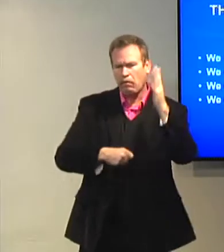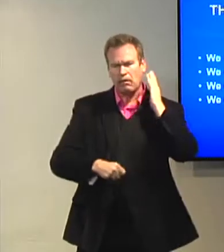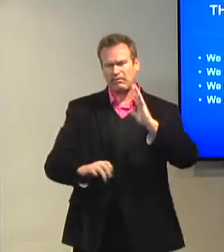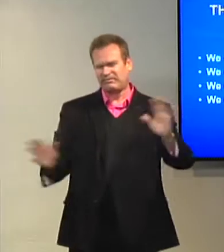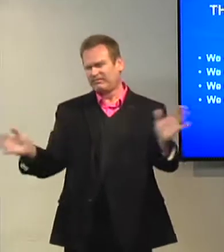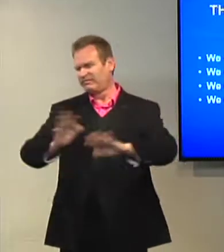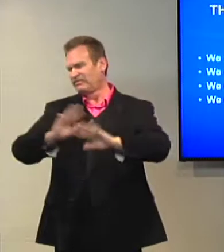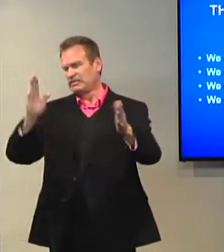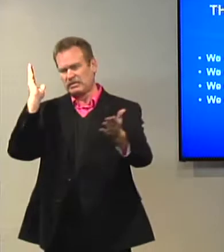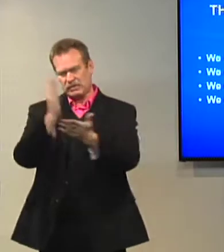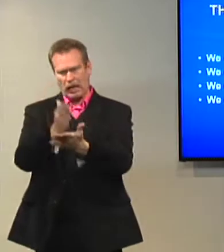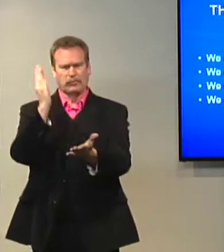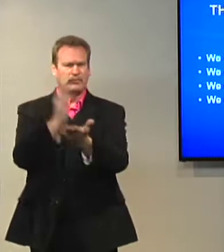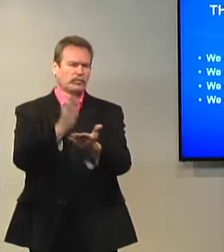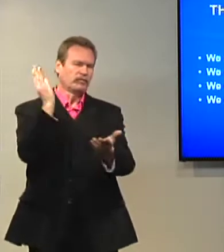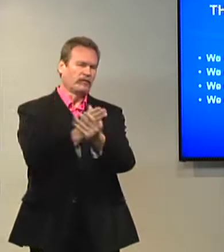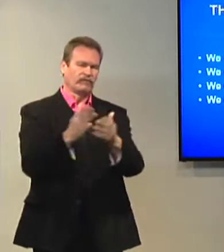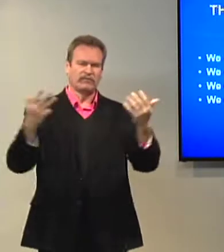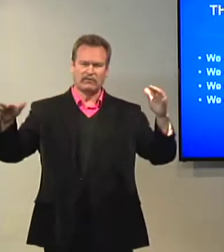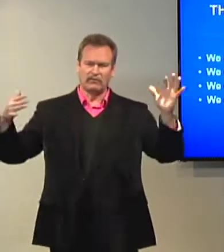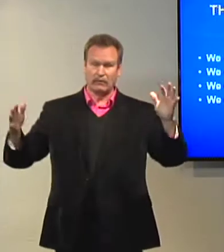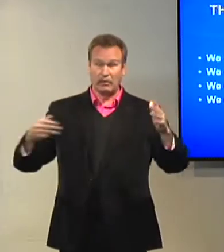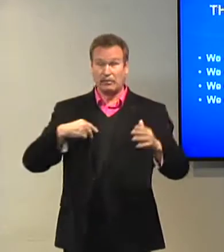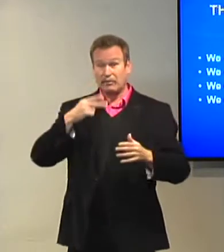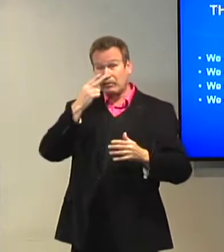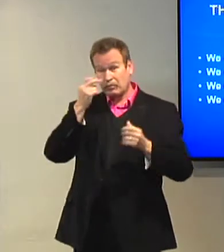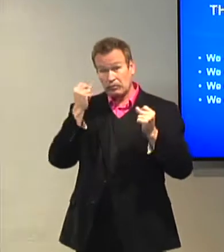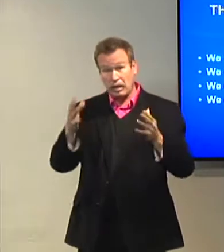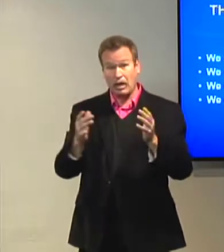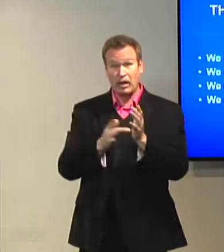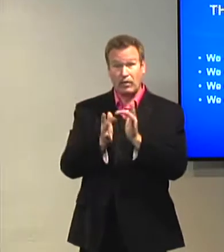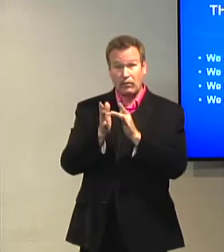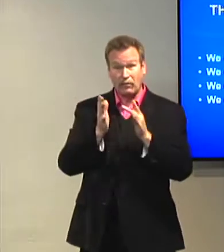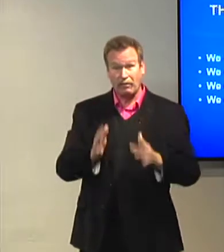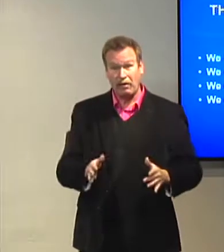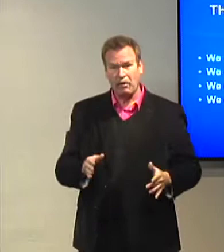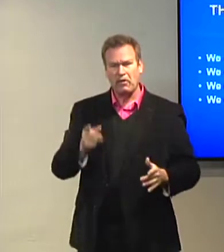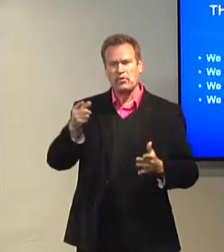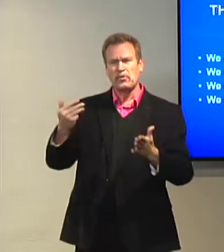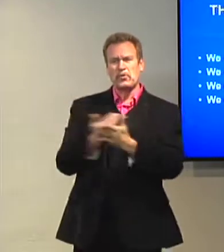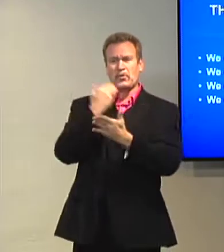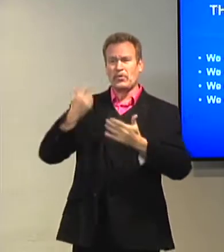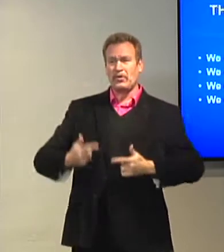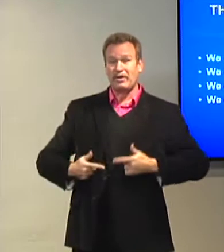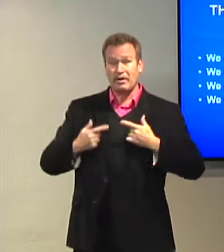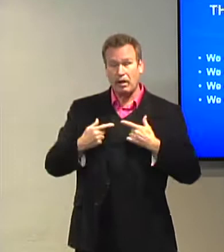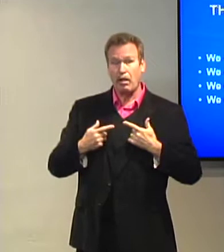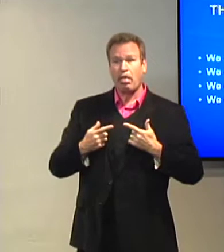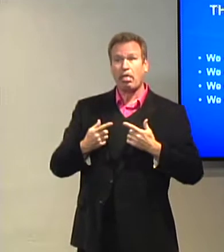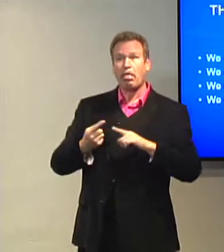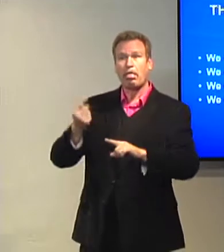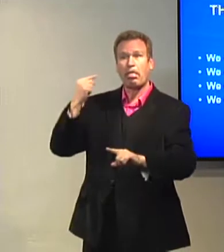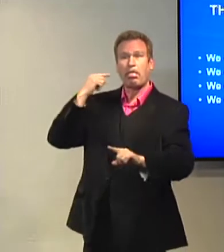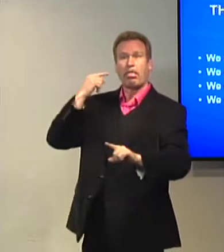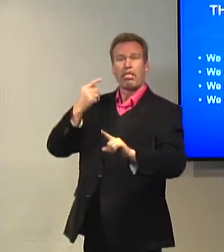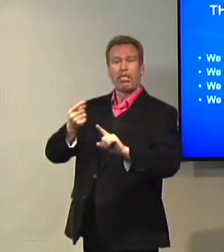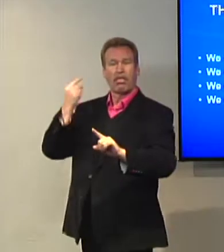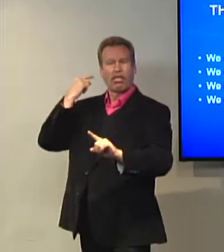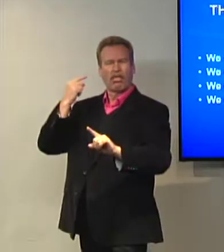you. You can't think on these things. You have to stop it and be done. For many Christians too, you know, who should be having a new